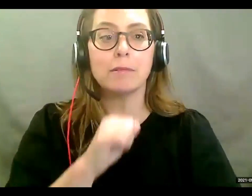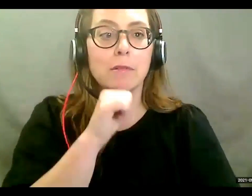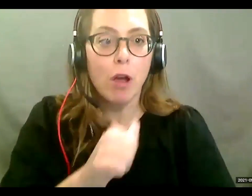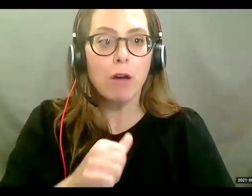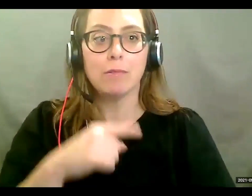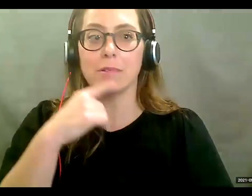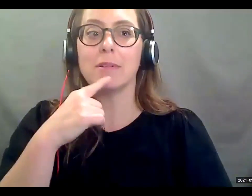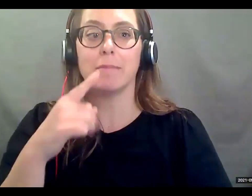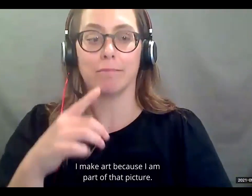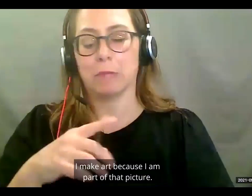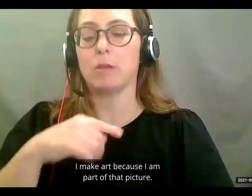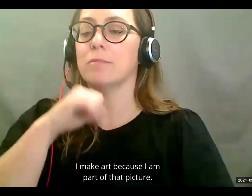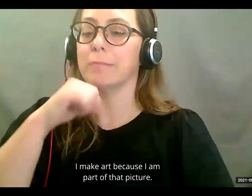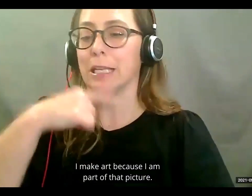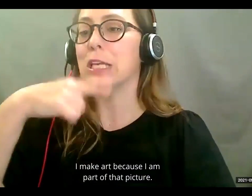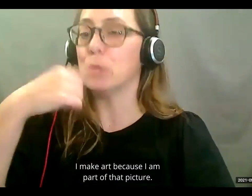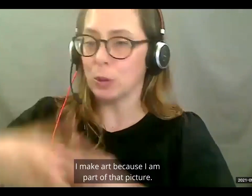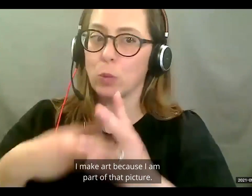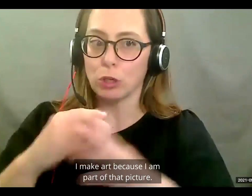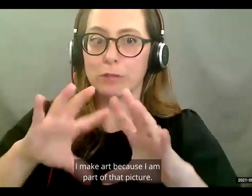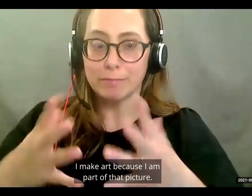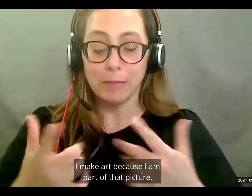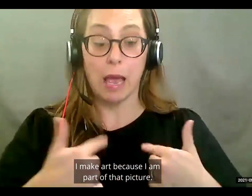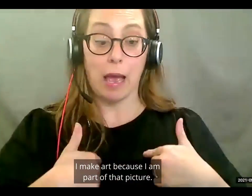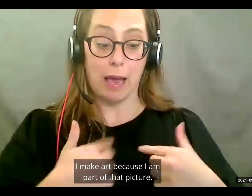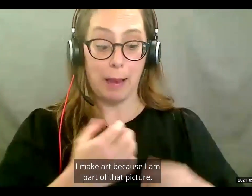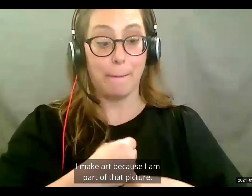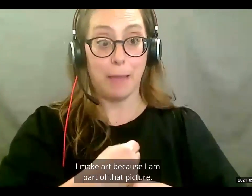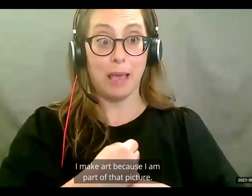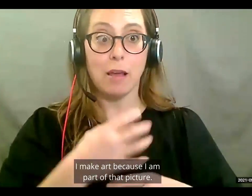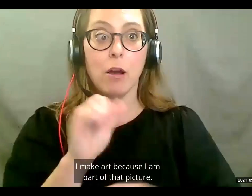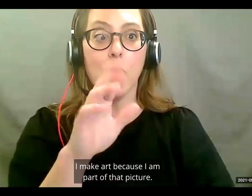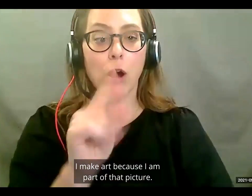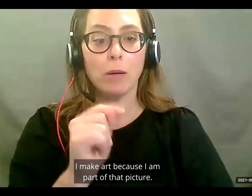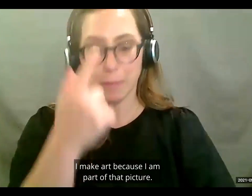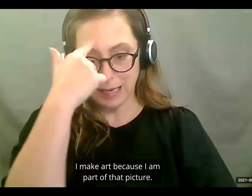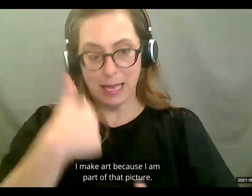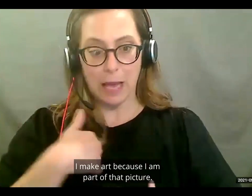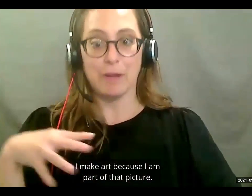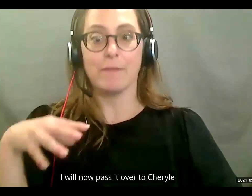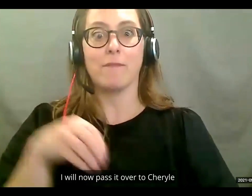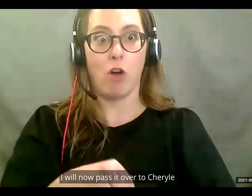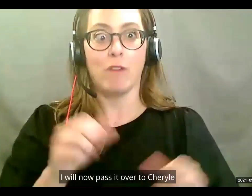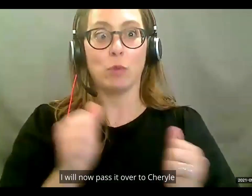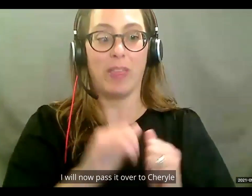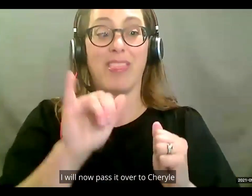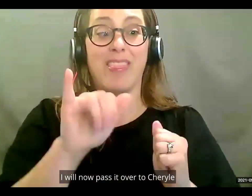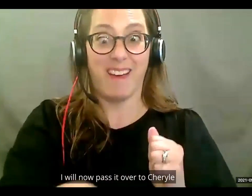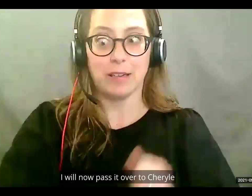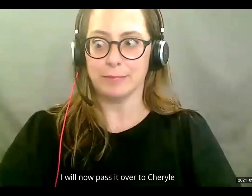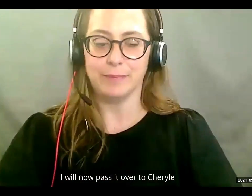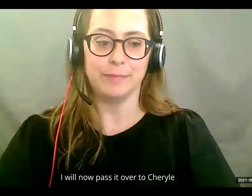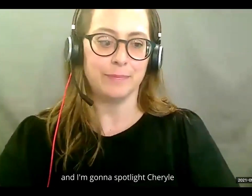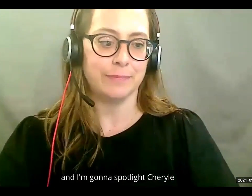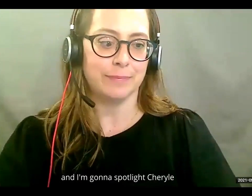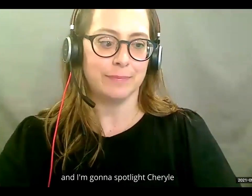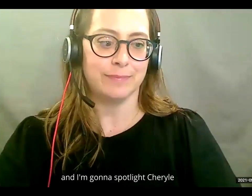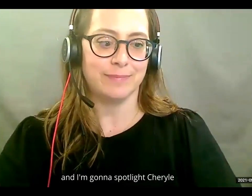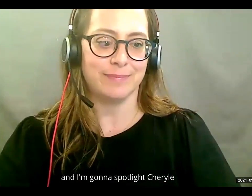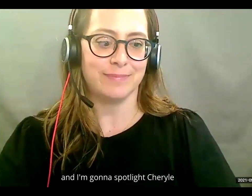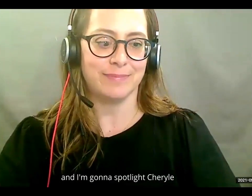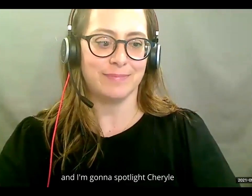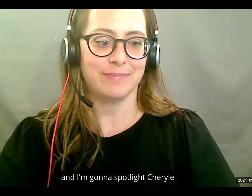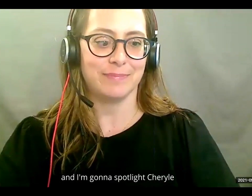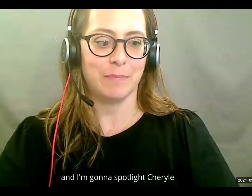world. I make art because I am part of that picture. I will now pass it over to Cheryle, and I'm